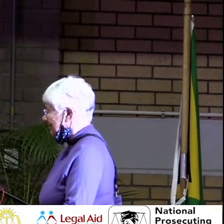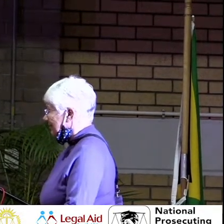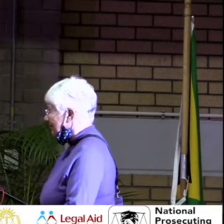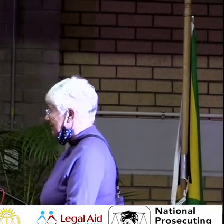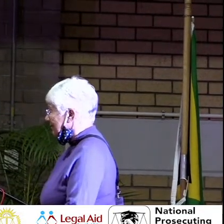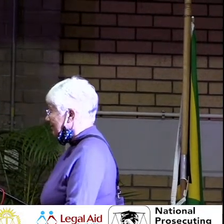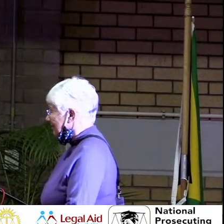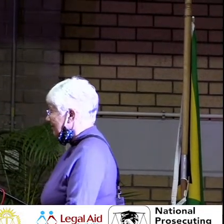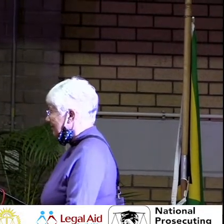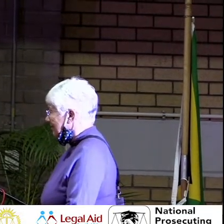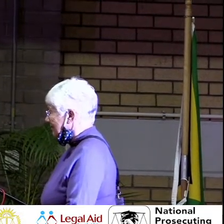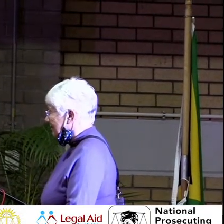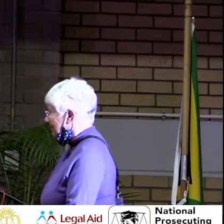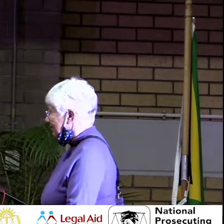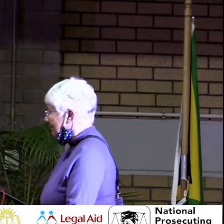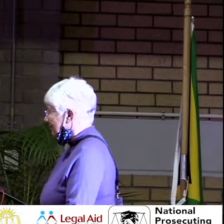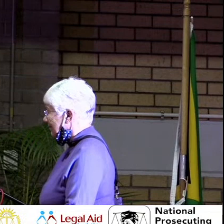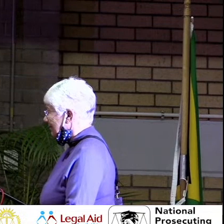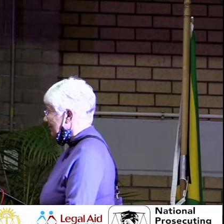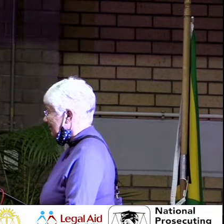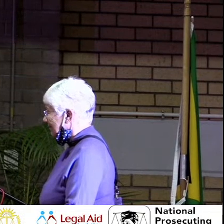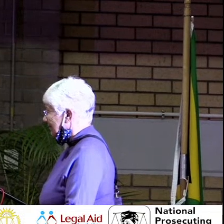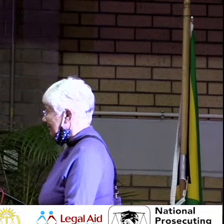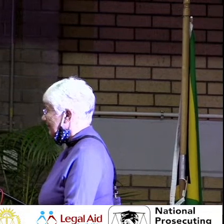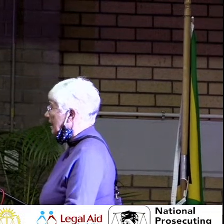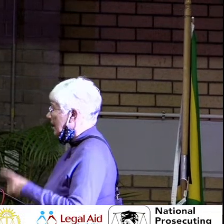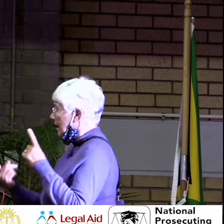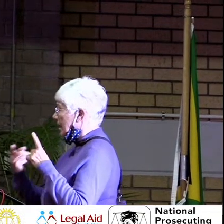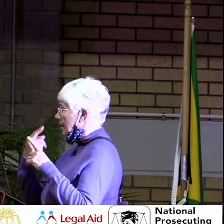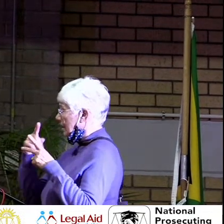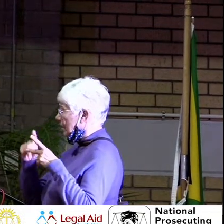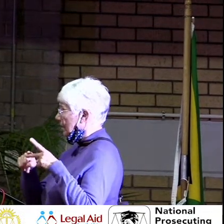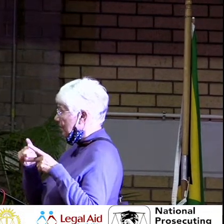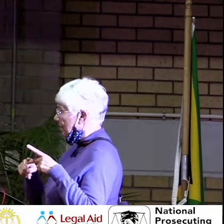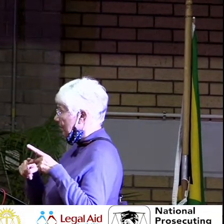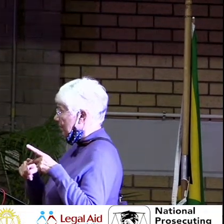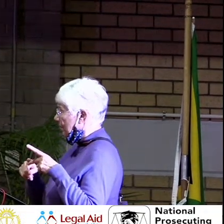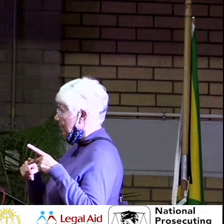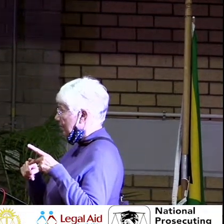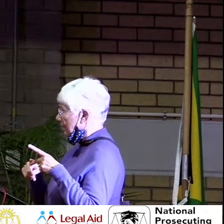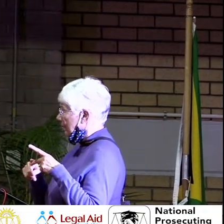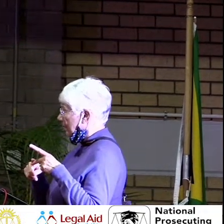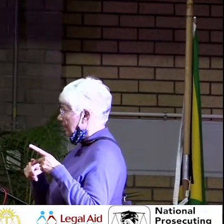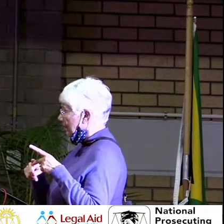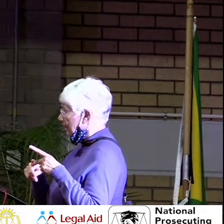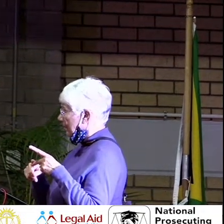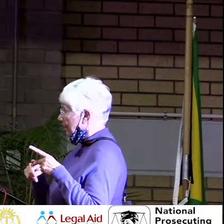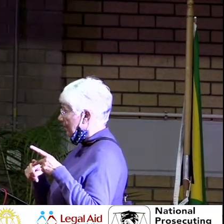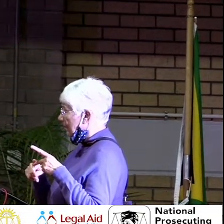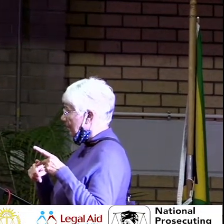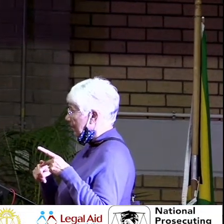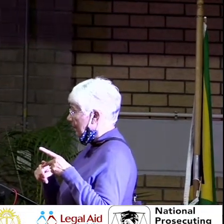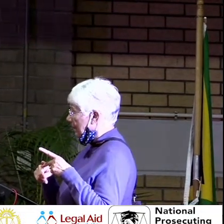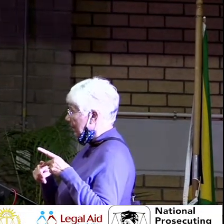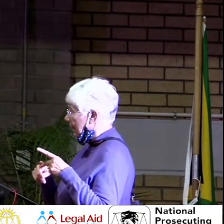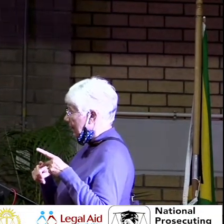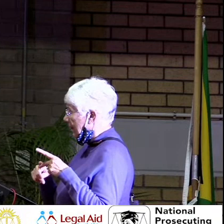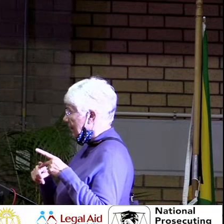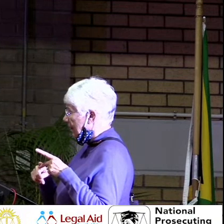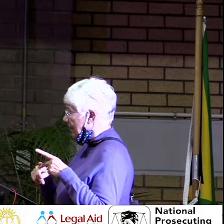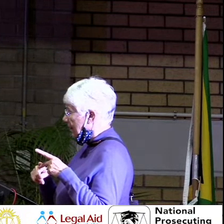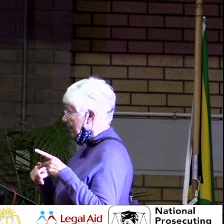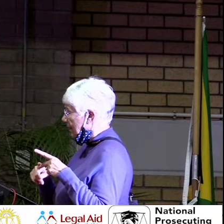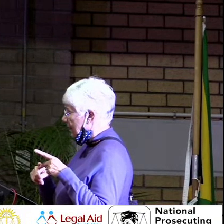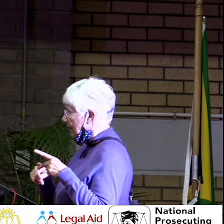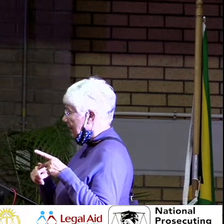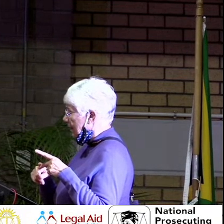And then I will, in very simple terms, introduce the next speaker. In fact, what I will ask